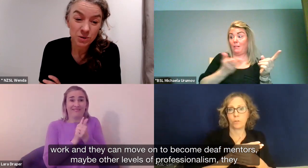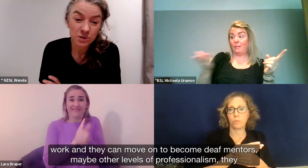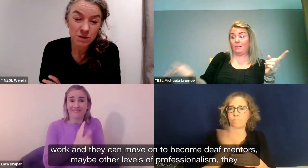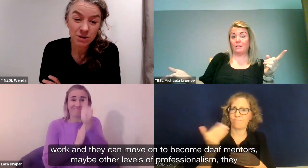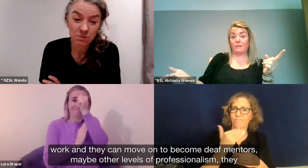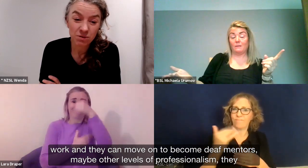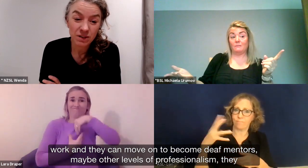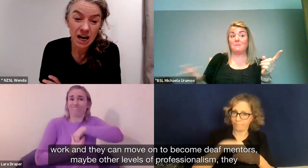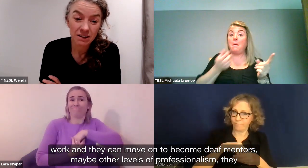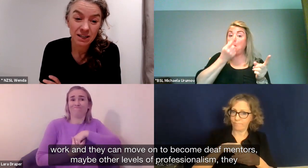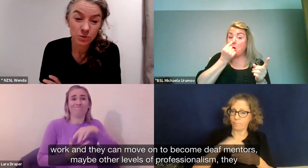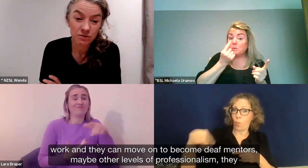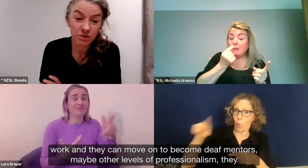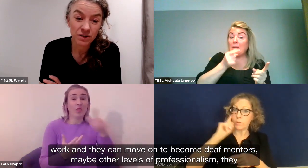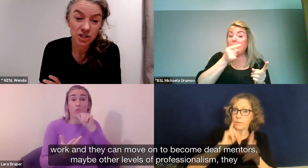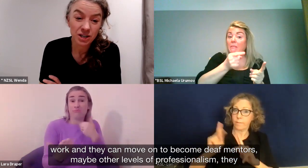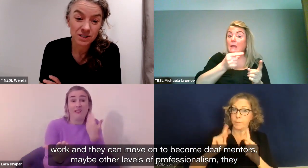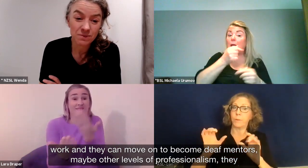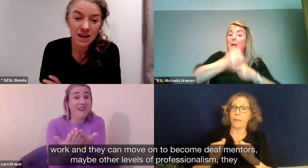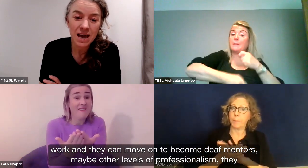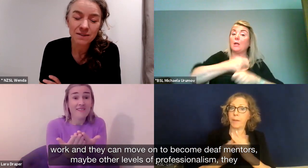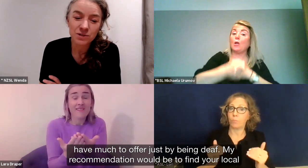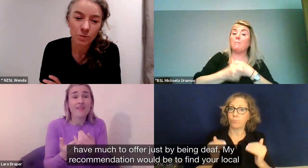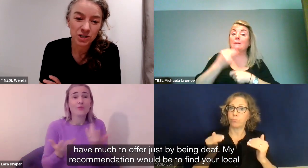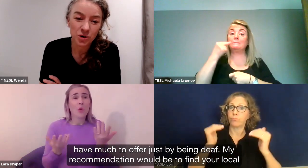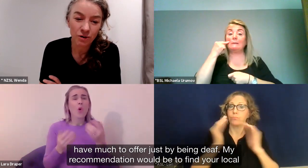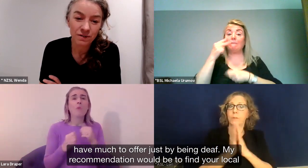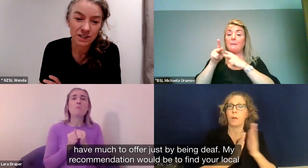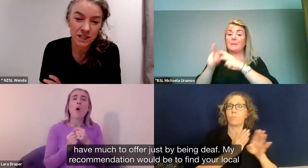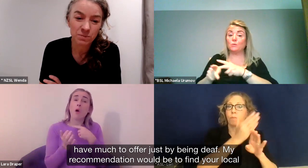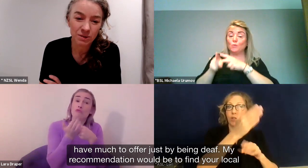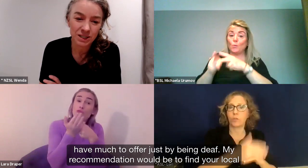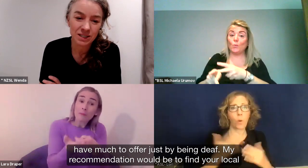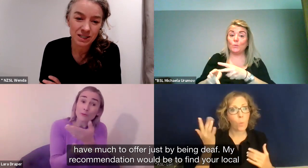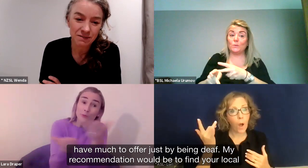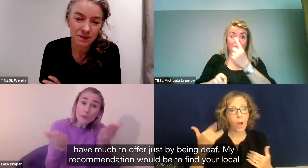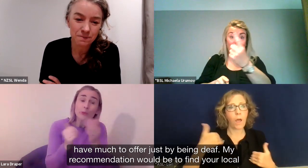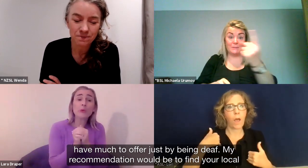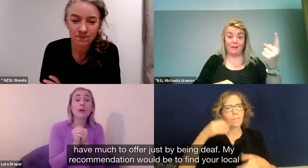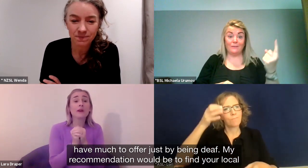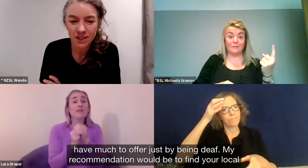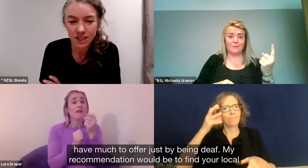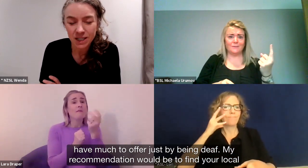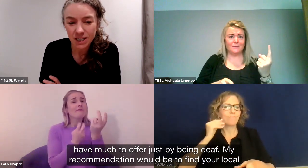deaf mentors, maybe other levels of professionalism. They have so much to offer just by being deaf.